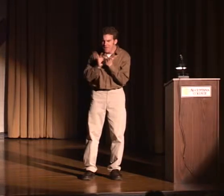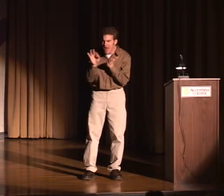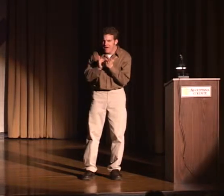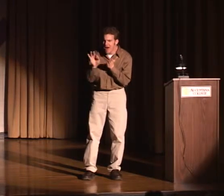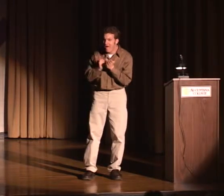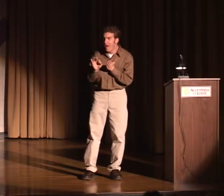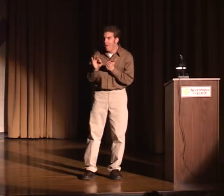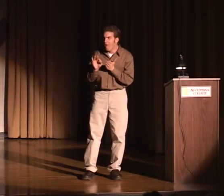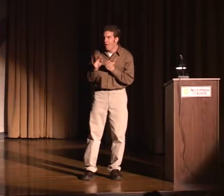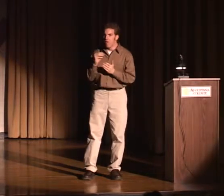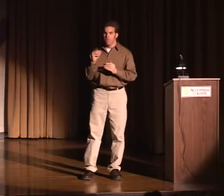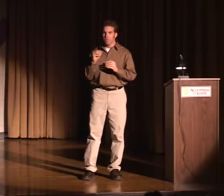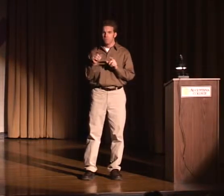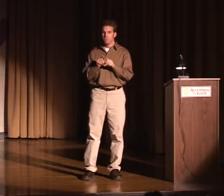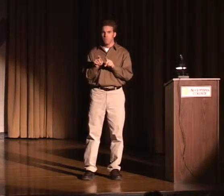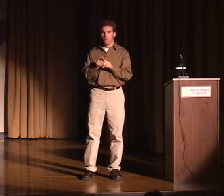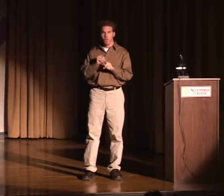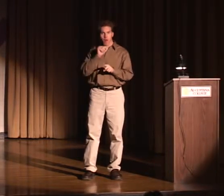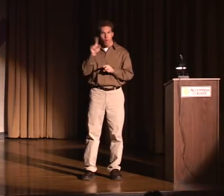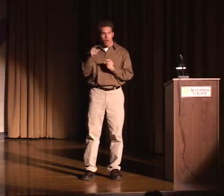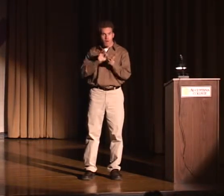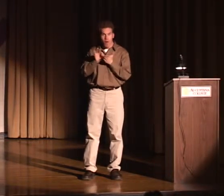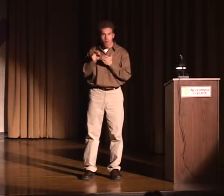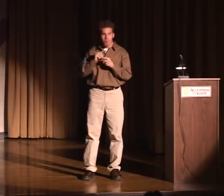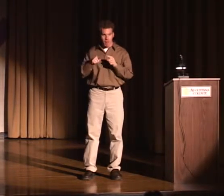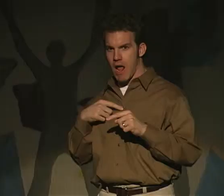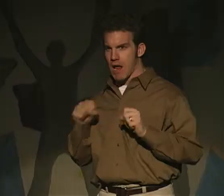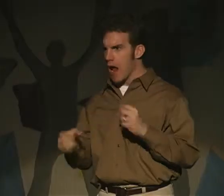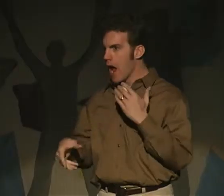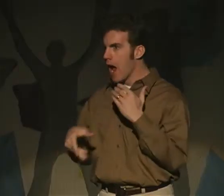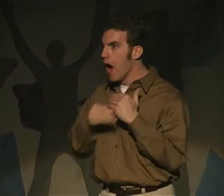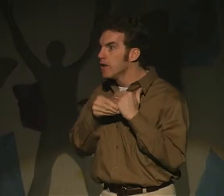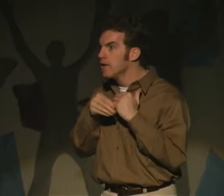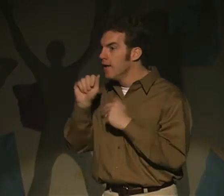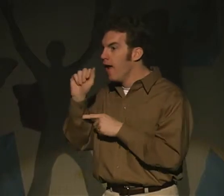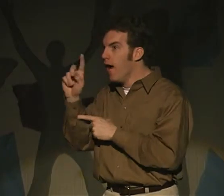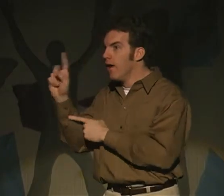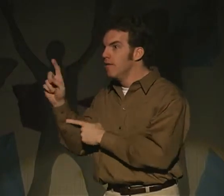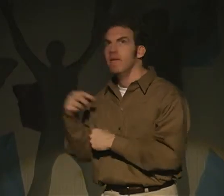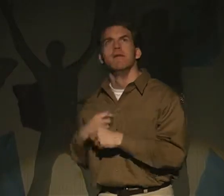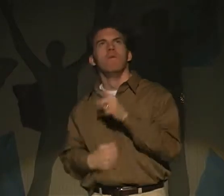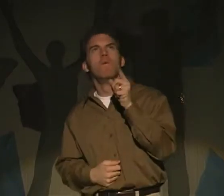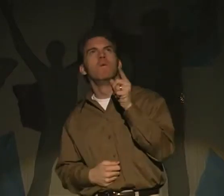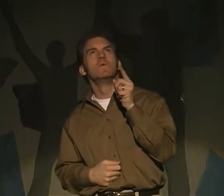And I would count and count. And not only would I count, I could add.